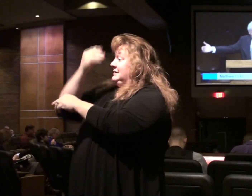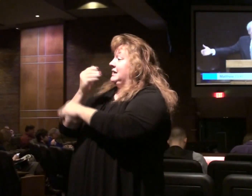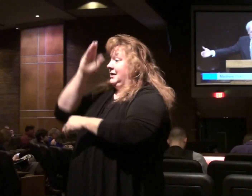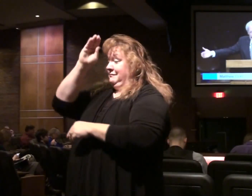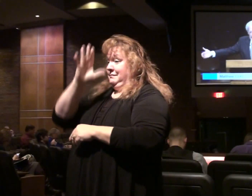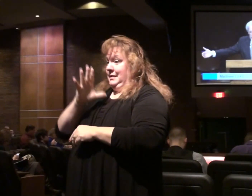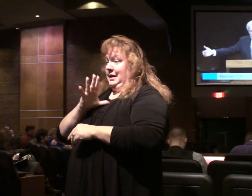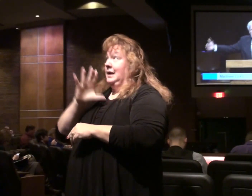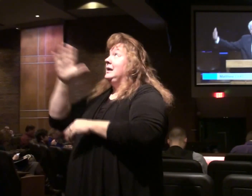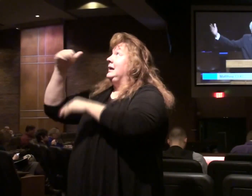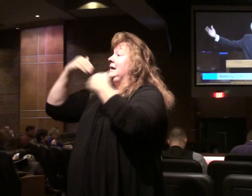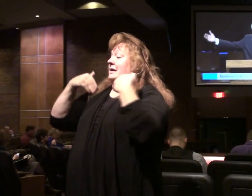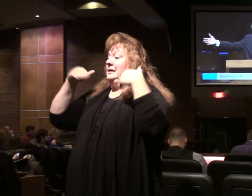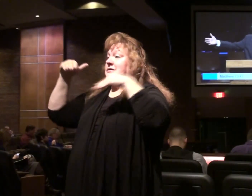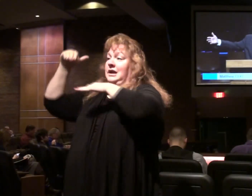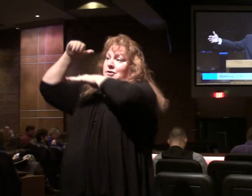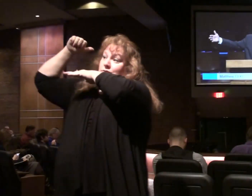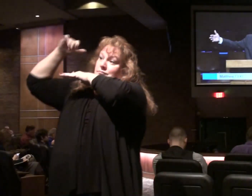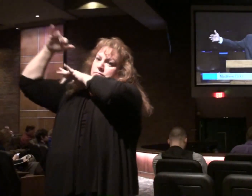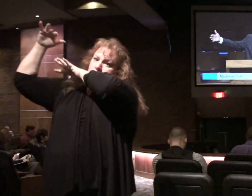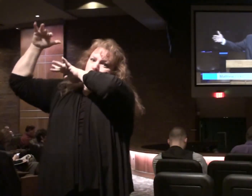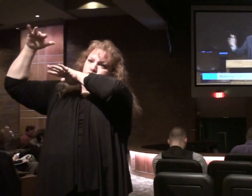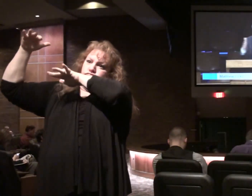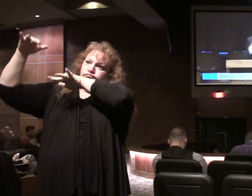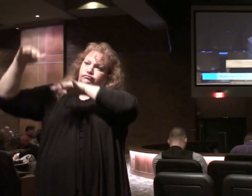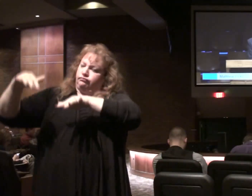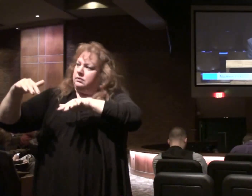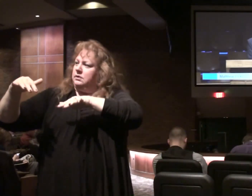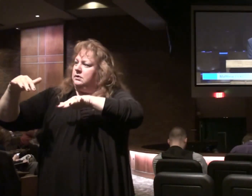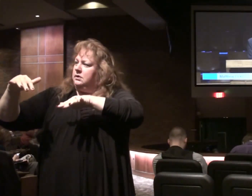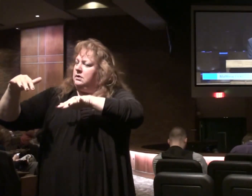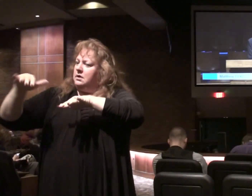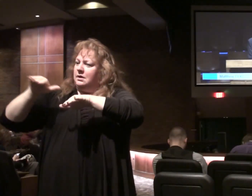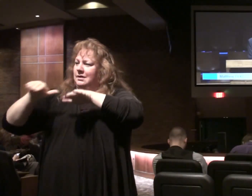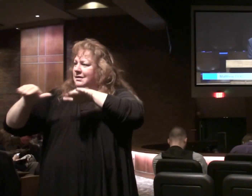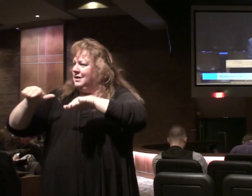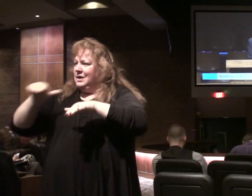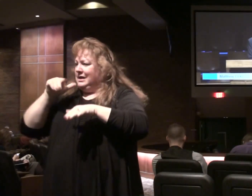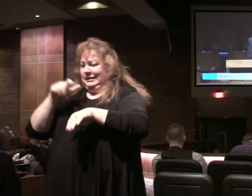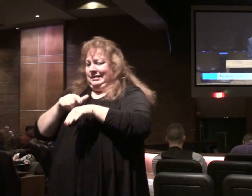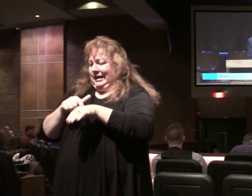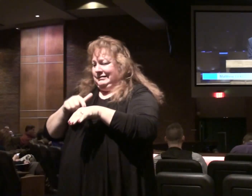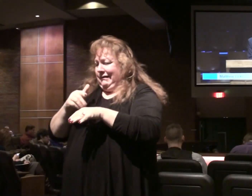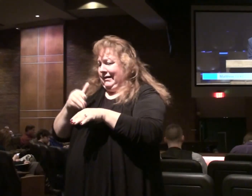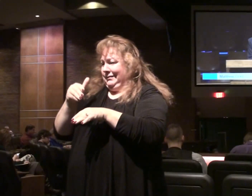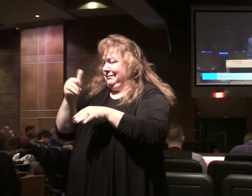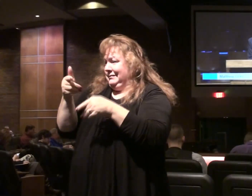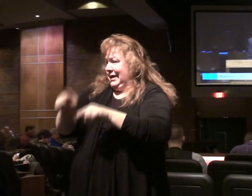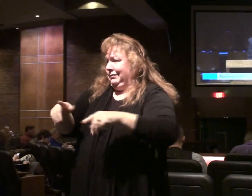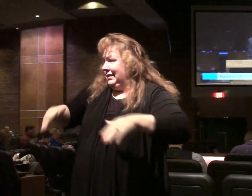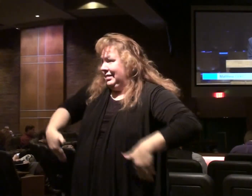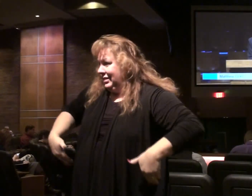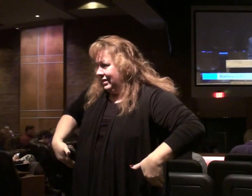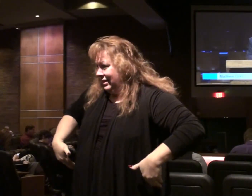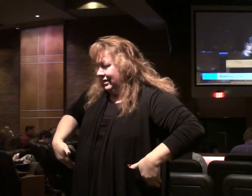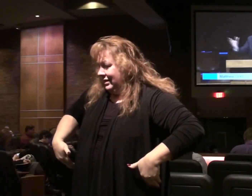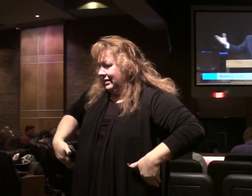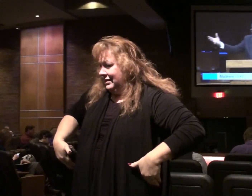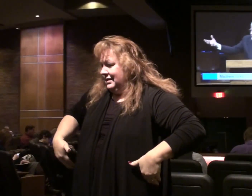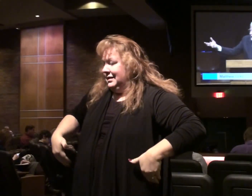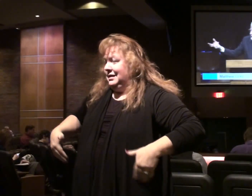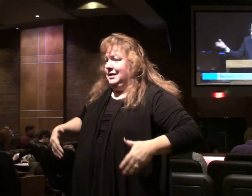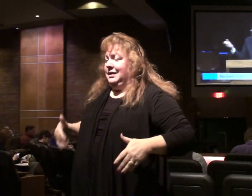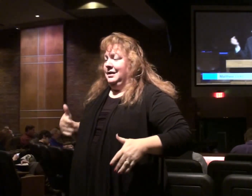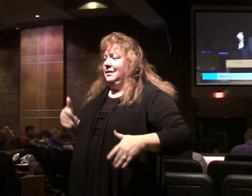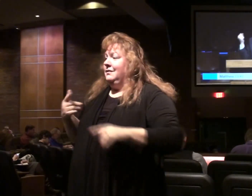send forth his angels at the end of the age. So it reminds them they're not at the end of the age here. He's going to